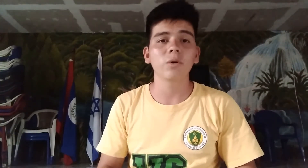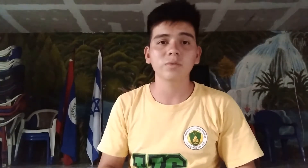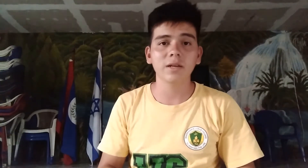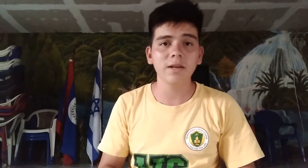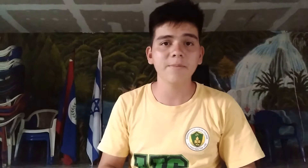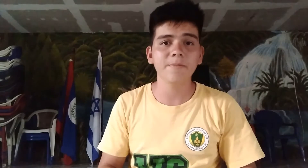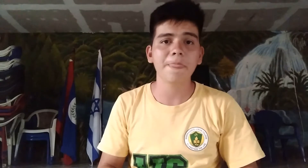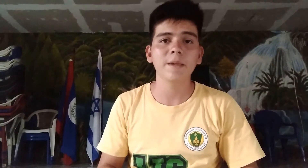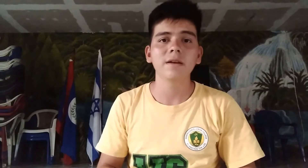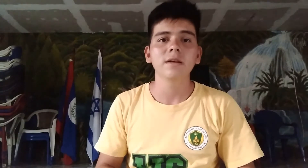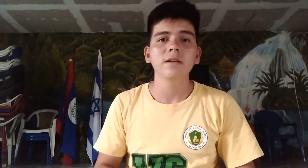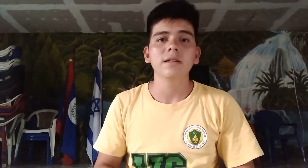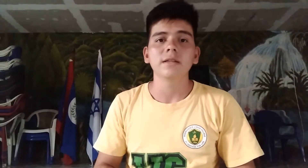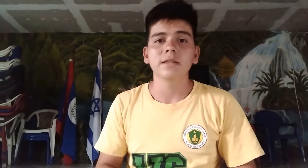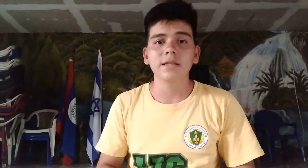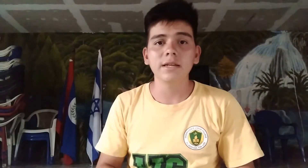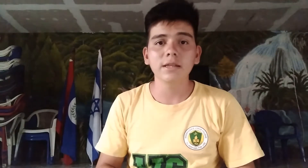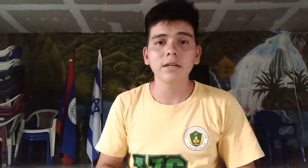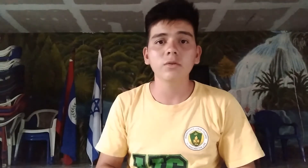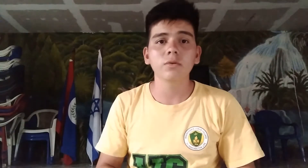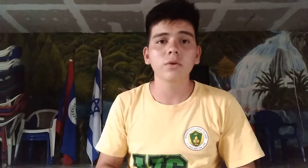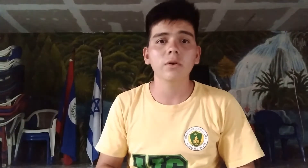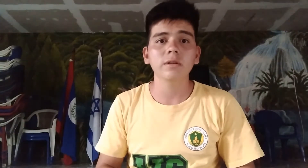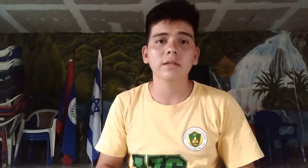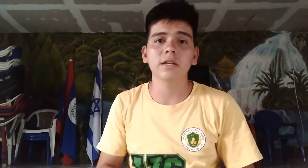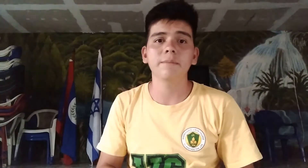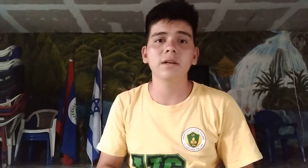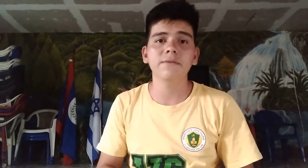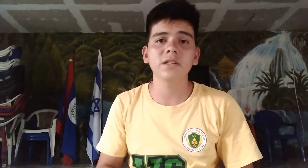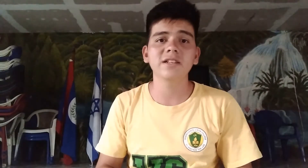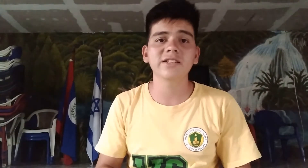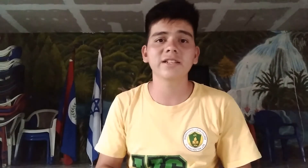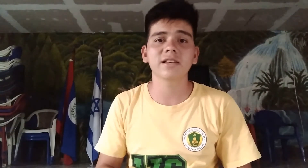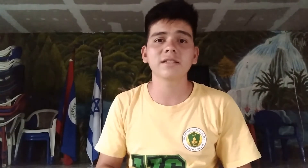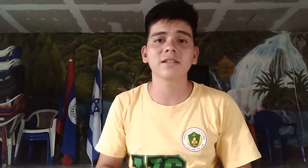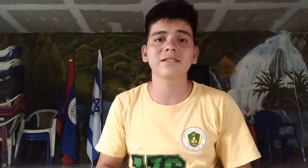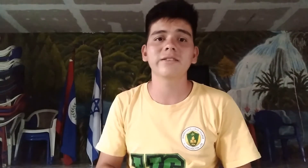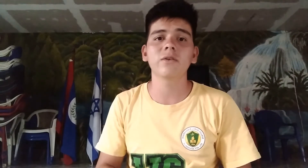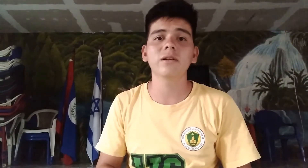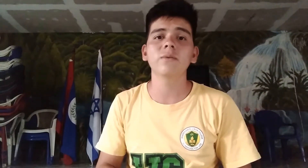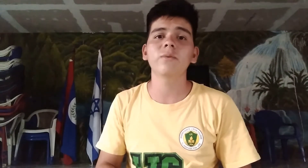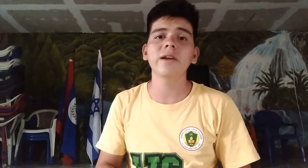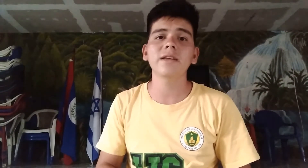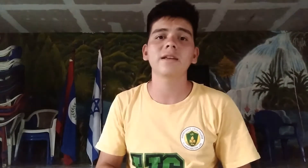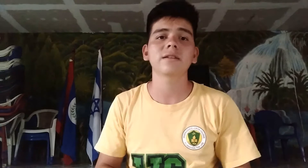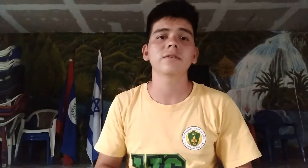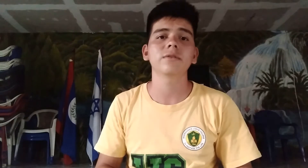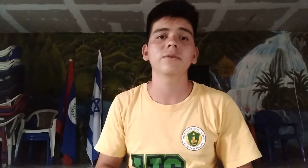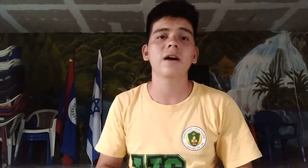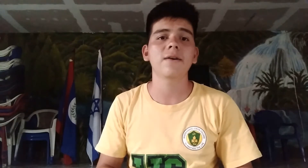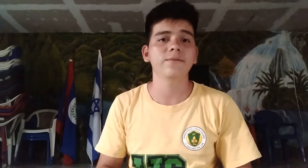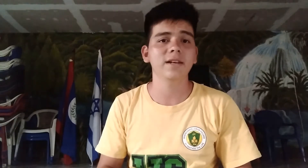about him. They need to know that believing in Jesus is the only way to have